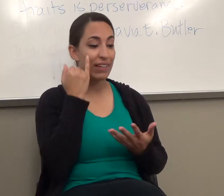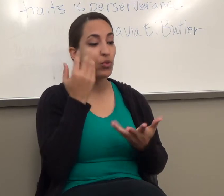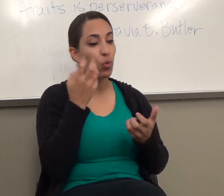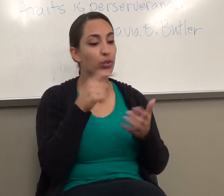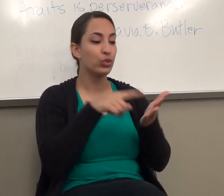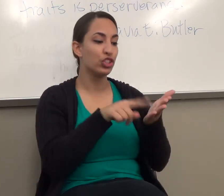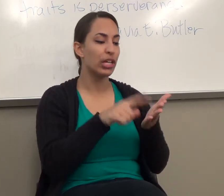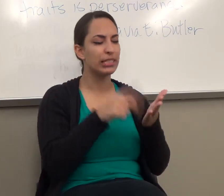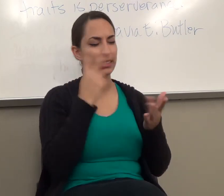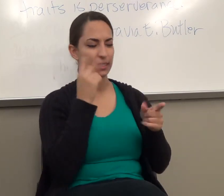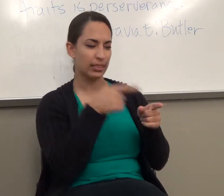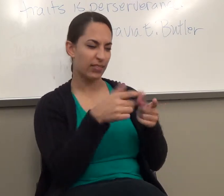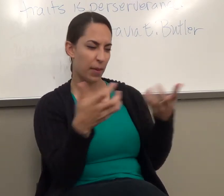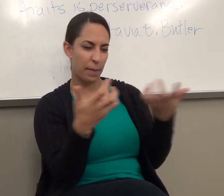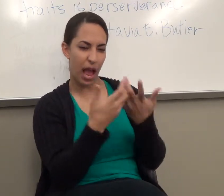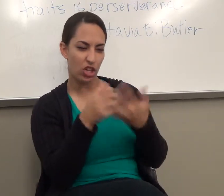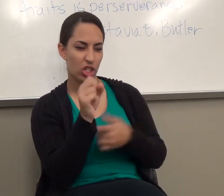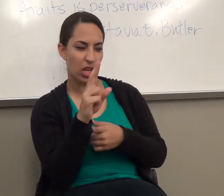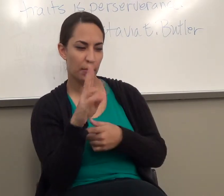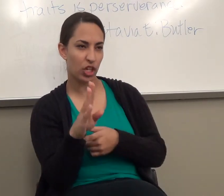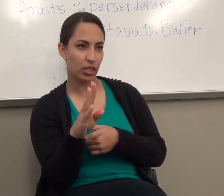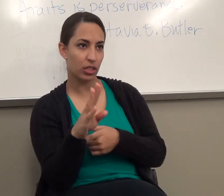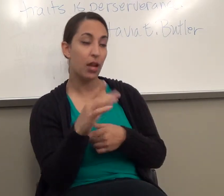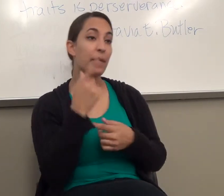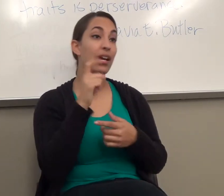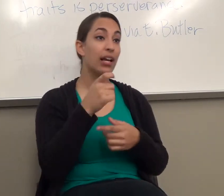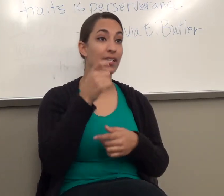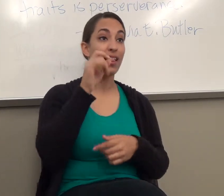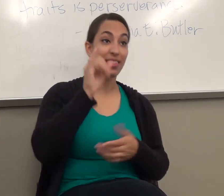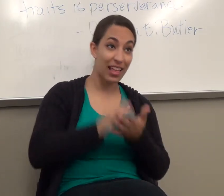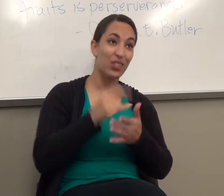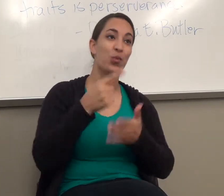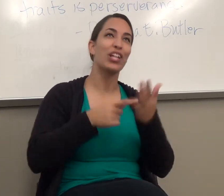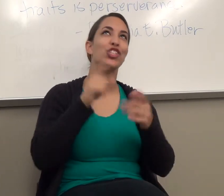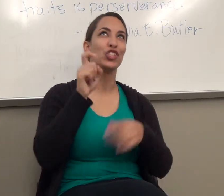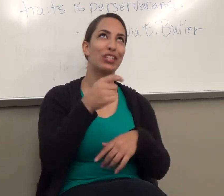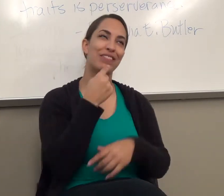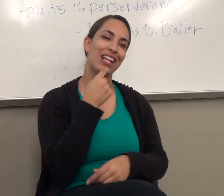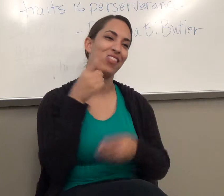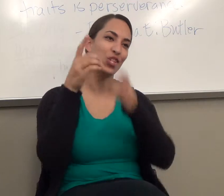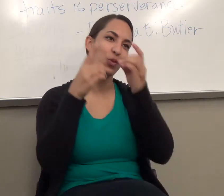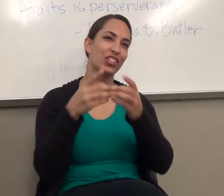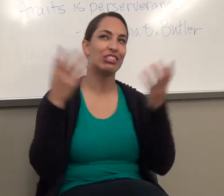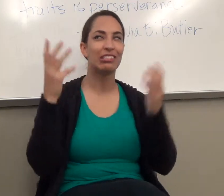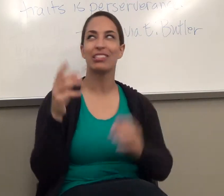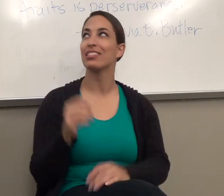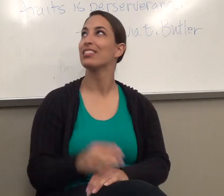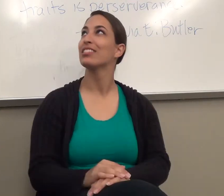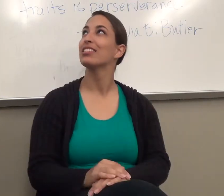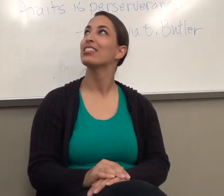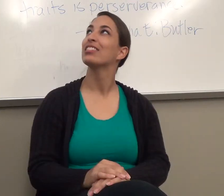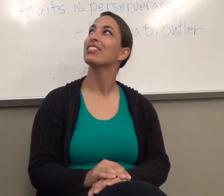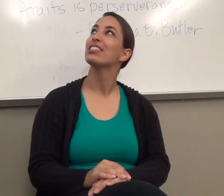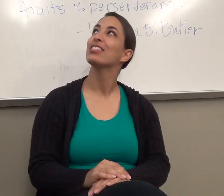the subject, because that's what this should have said. And I've now fixed it and get it off. Okay.